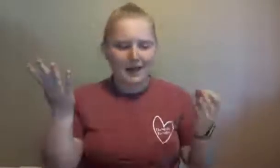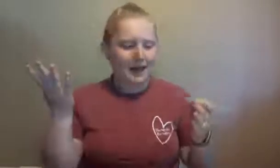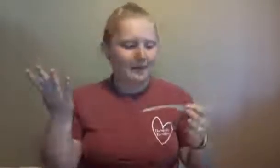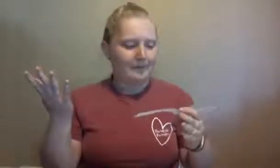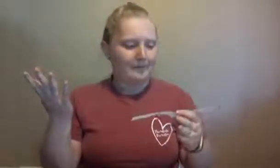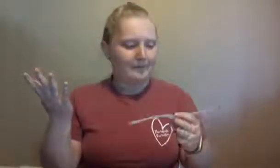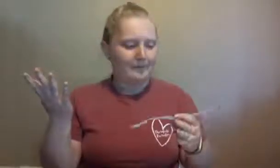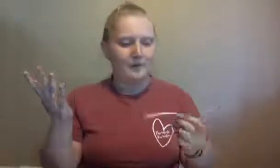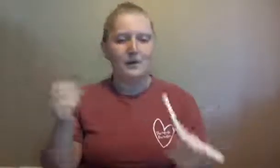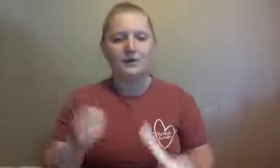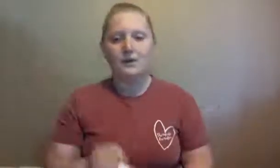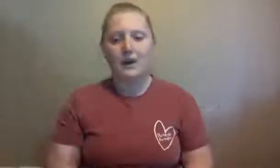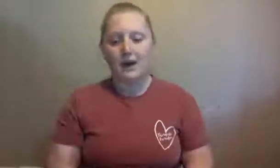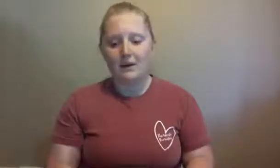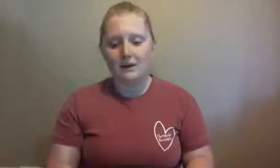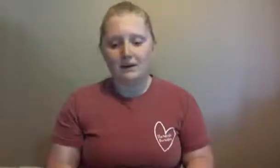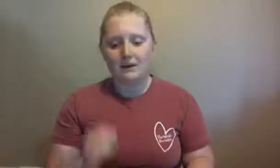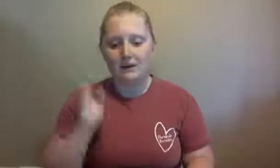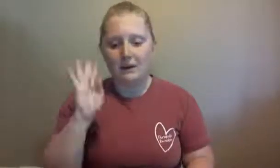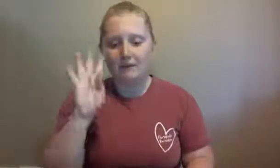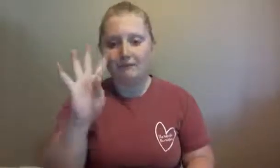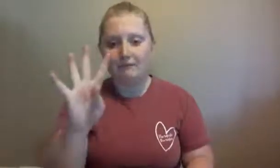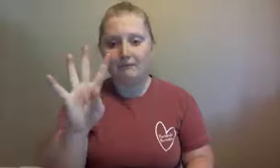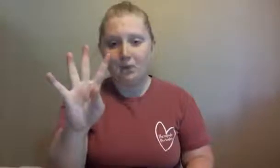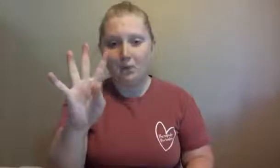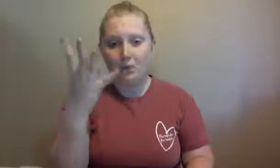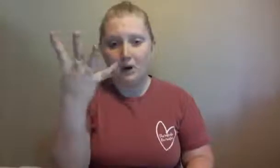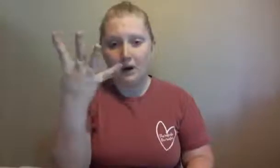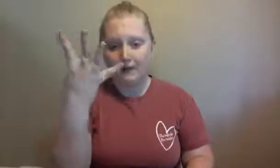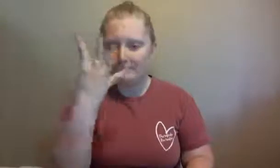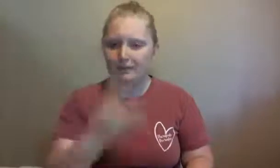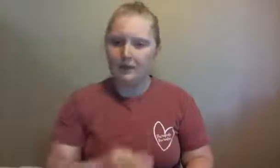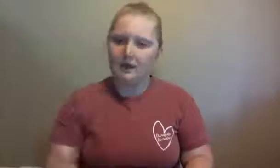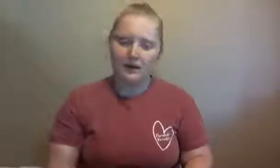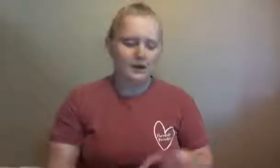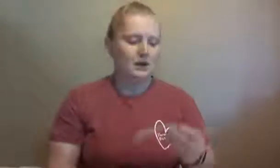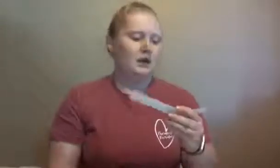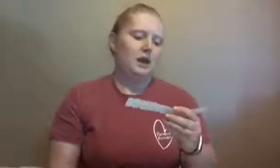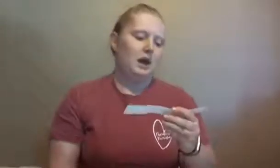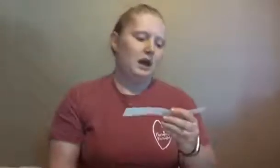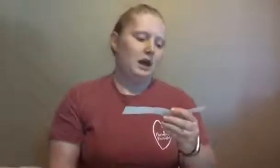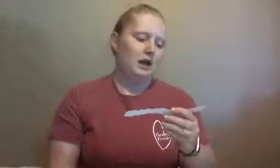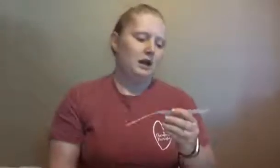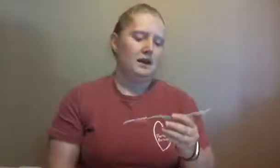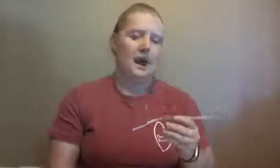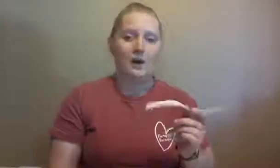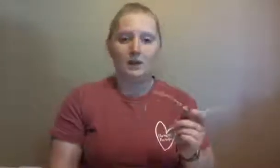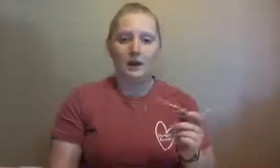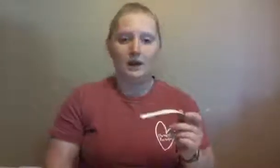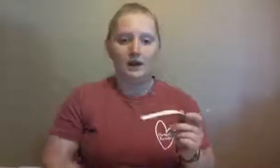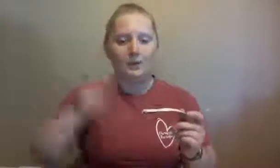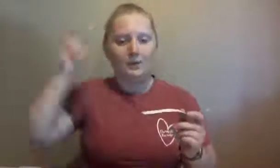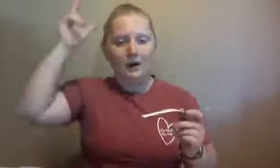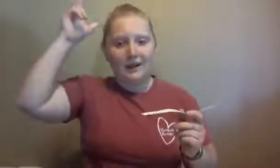I? So that one was number 4. And that one